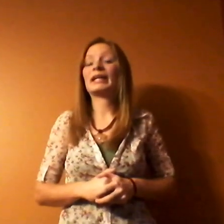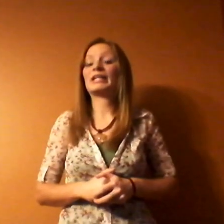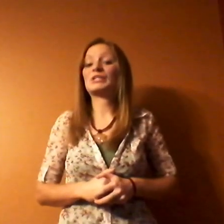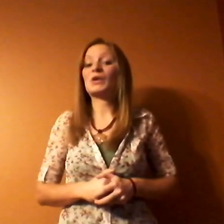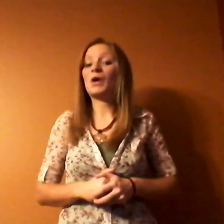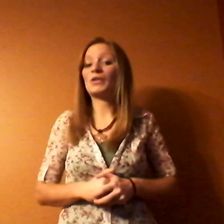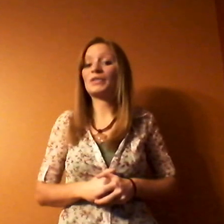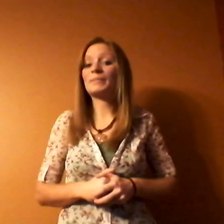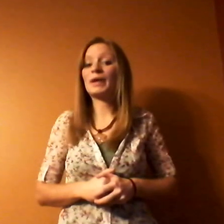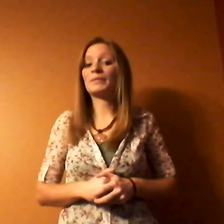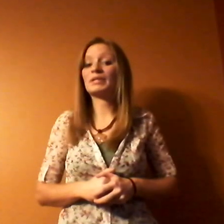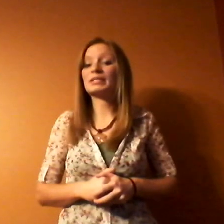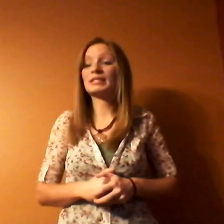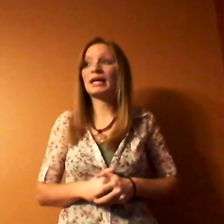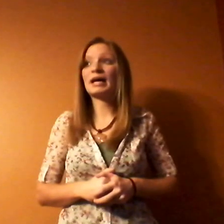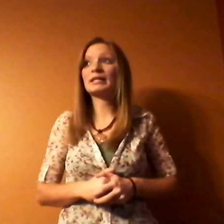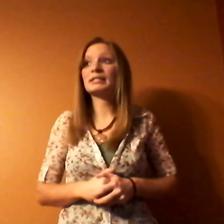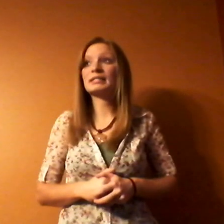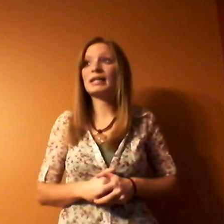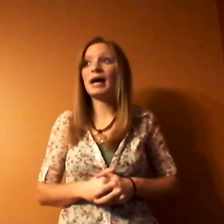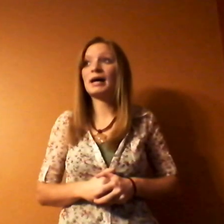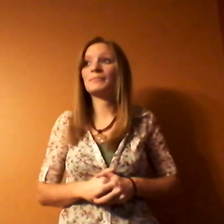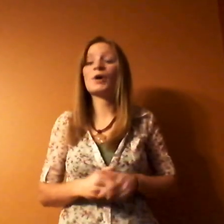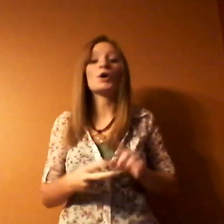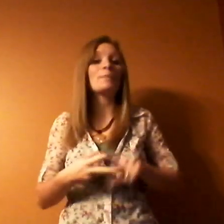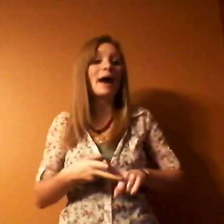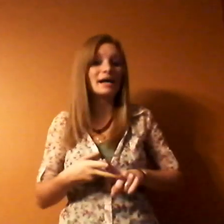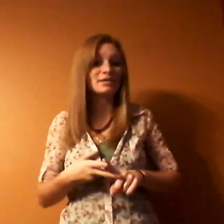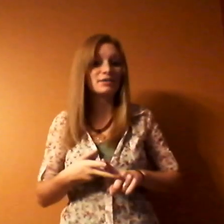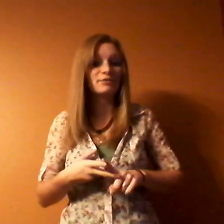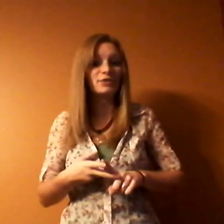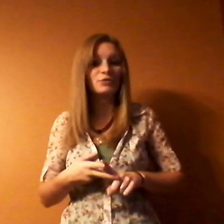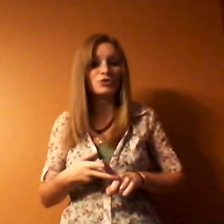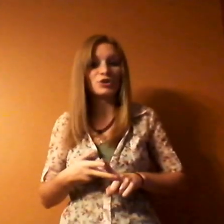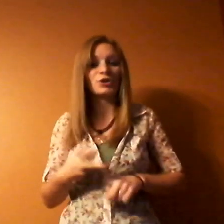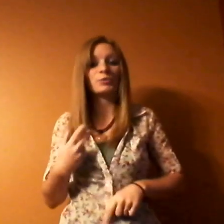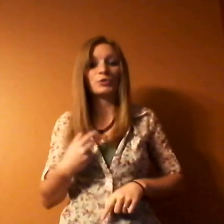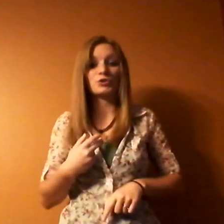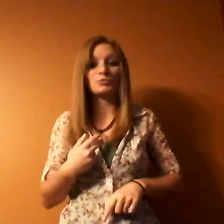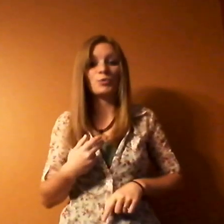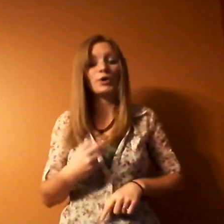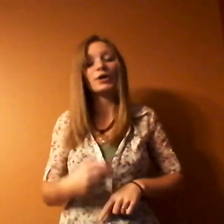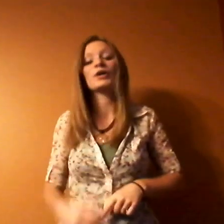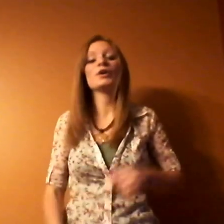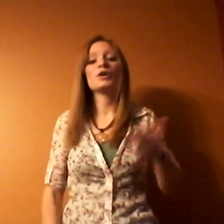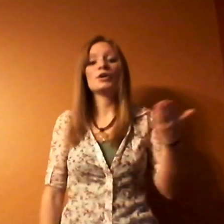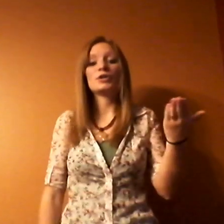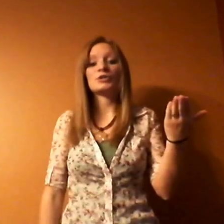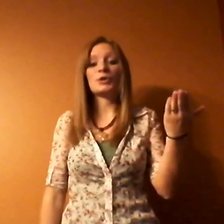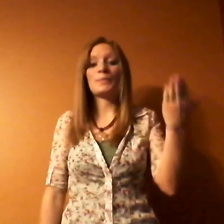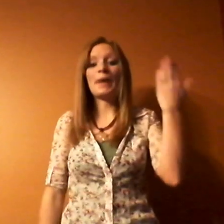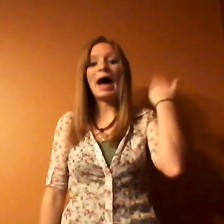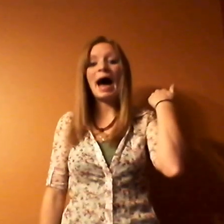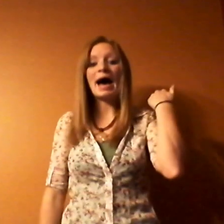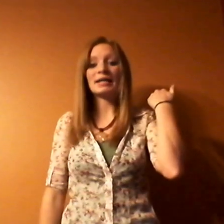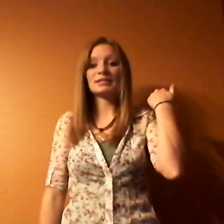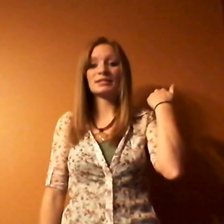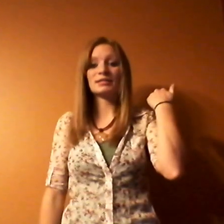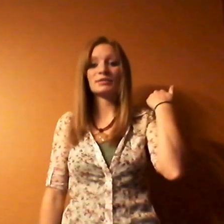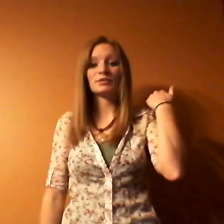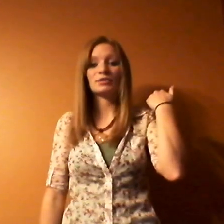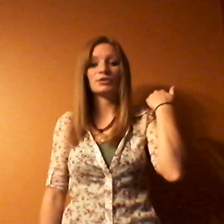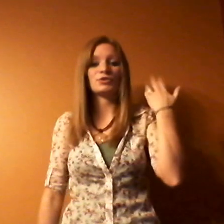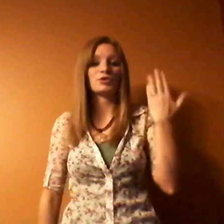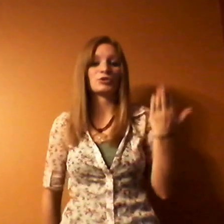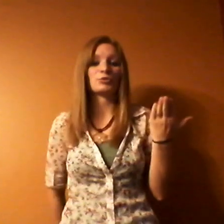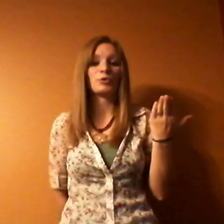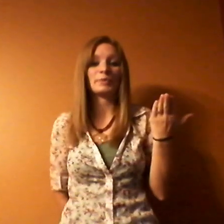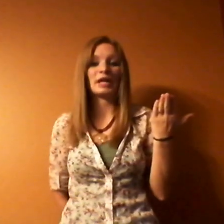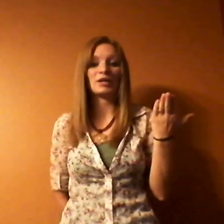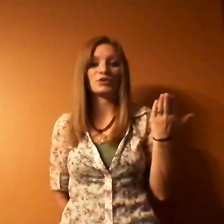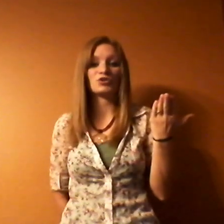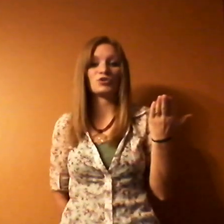is all of them that we discussed. Past and future were two more. So past, you just throw it behind your